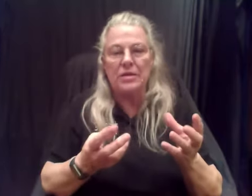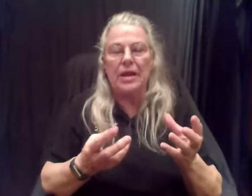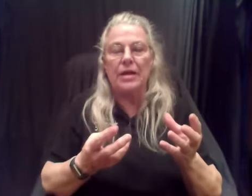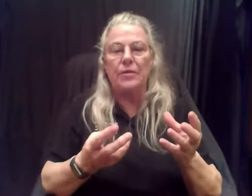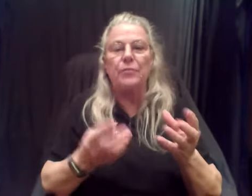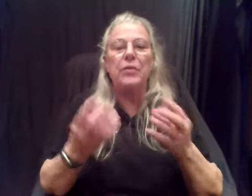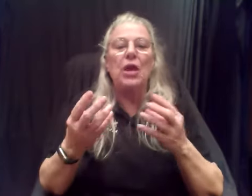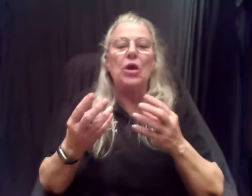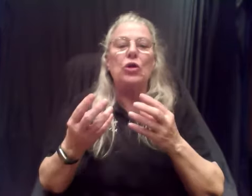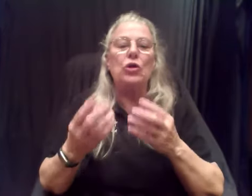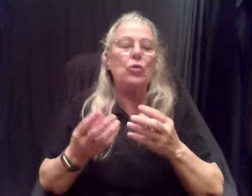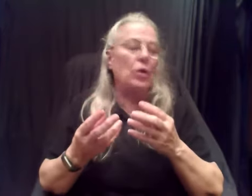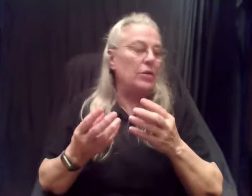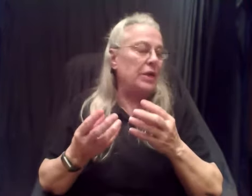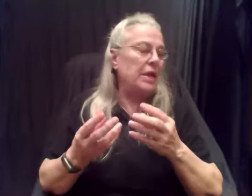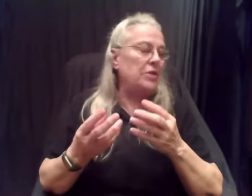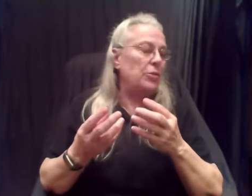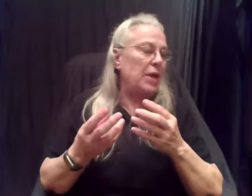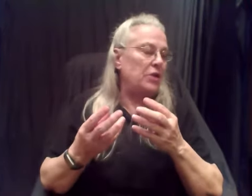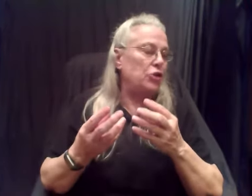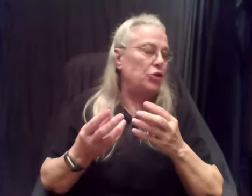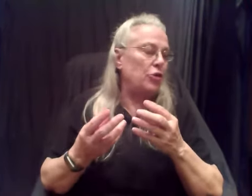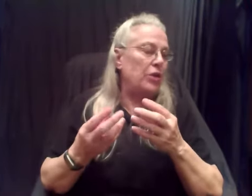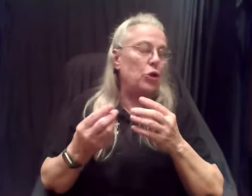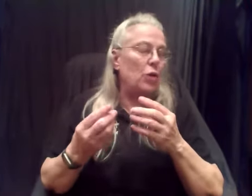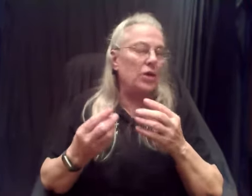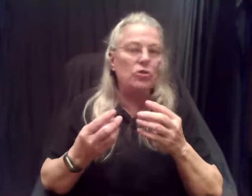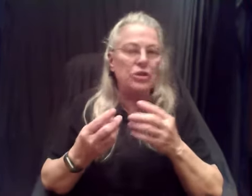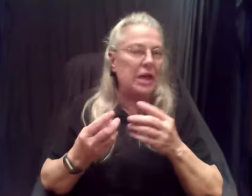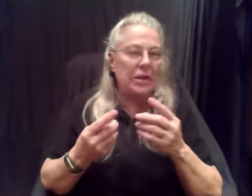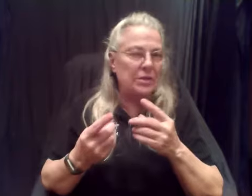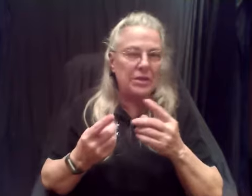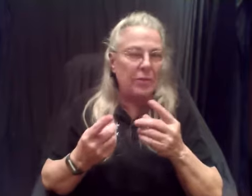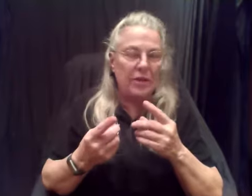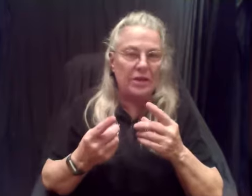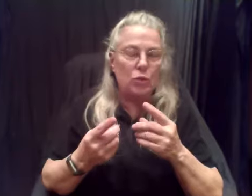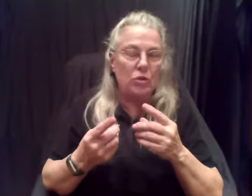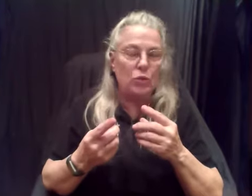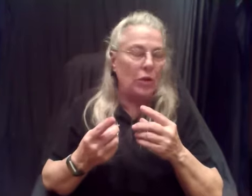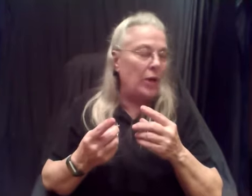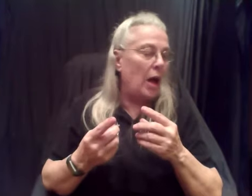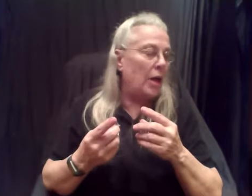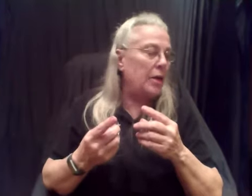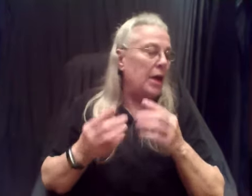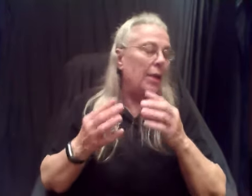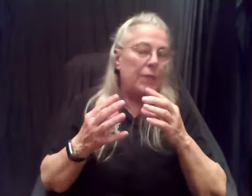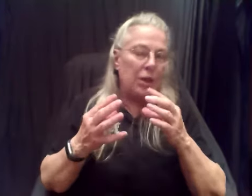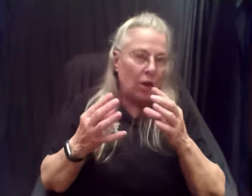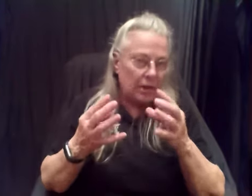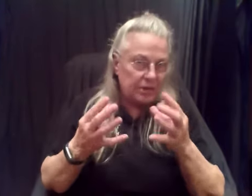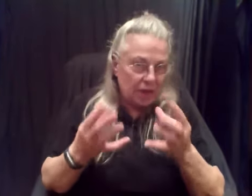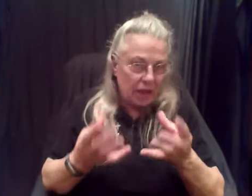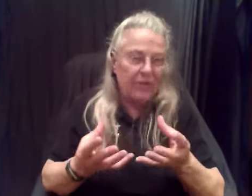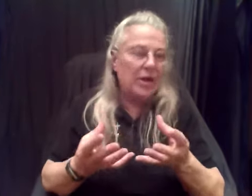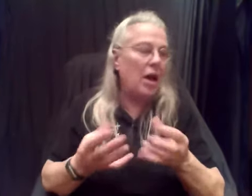translated, you will need to make sure that you understand that some of these words will not, because of the